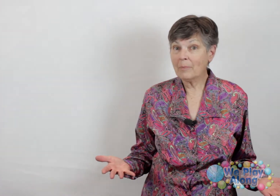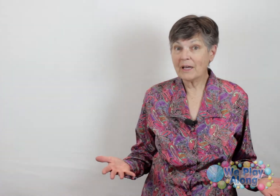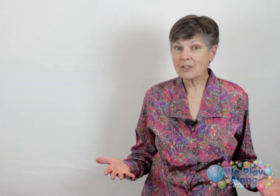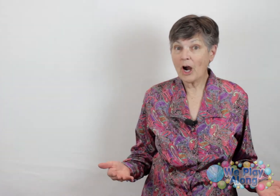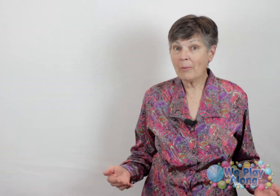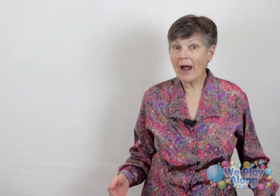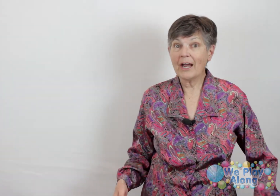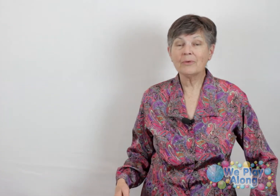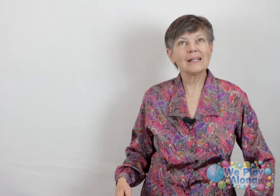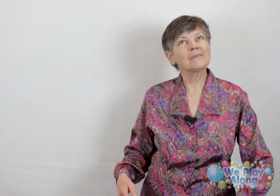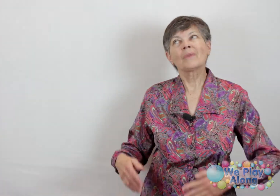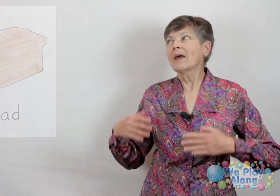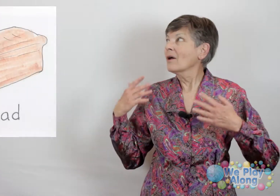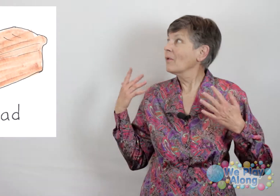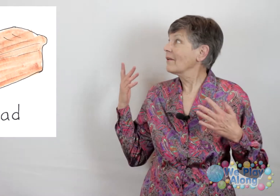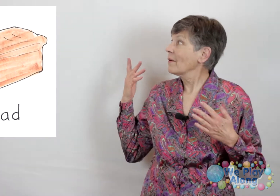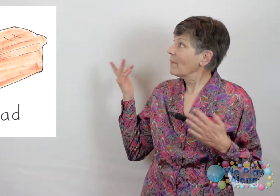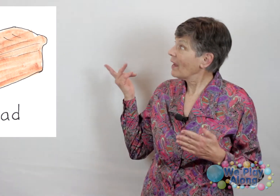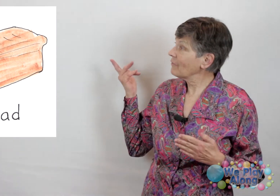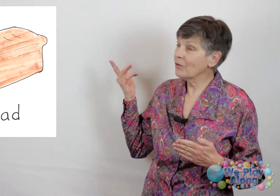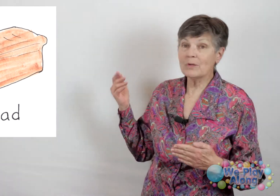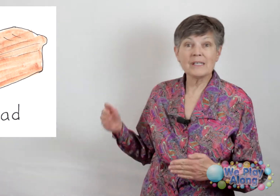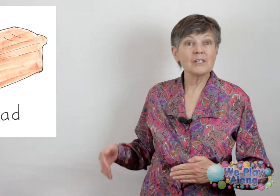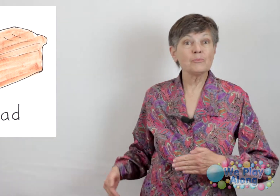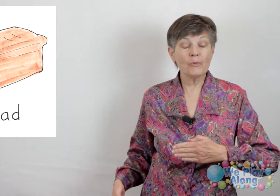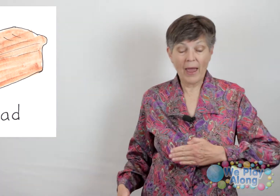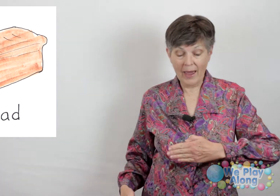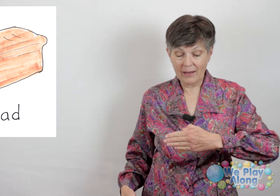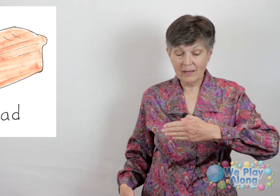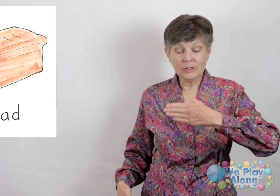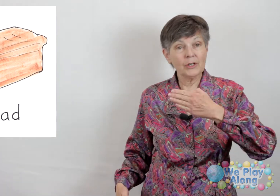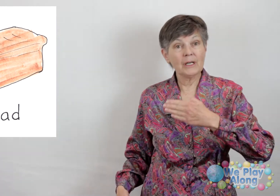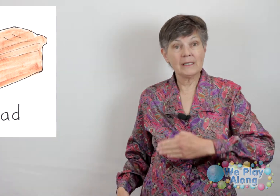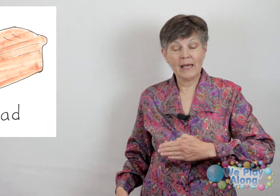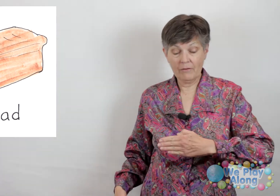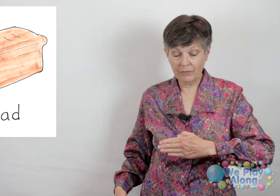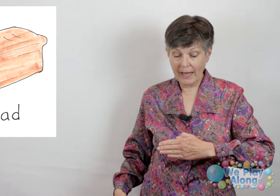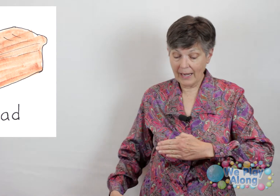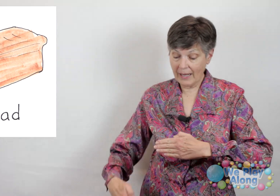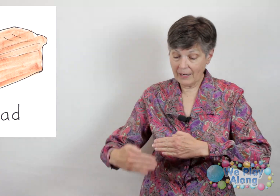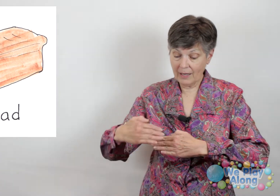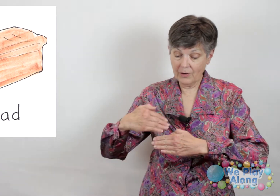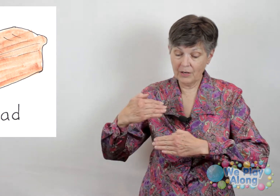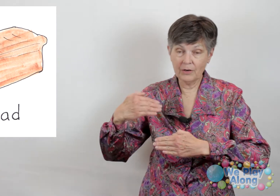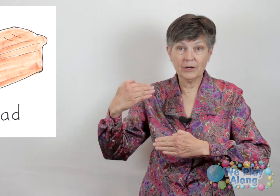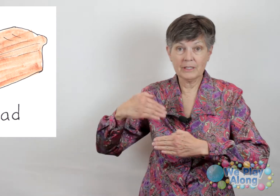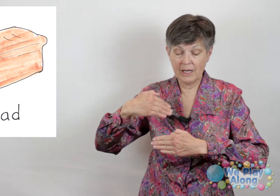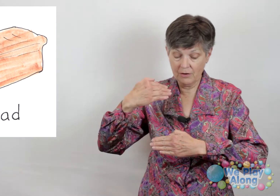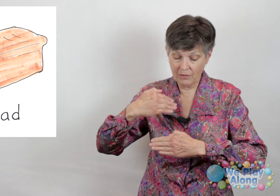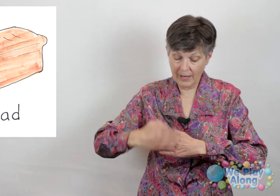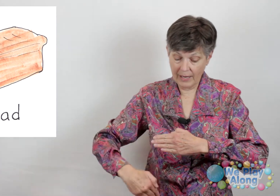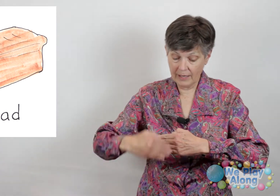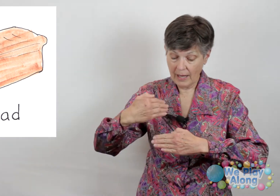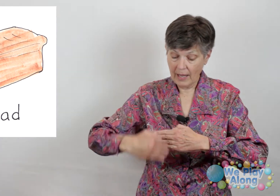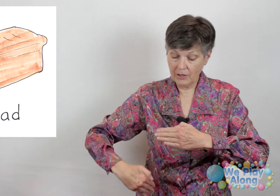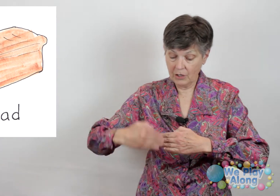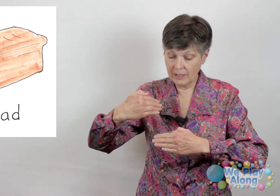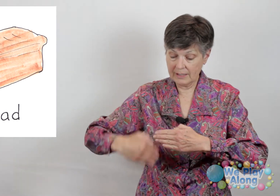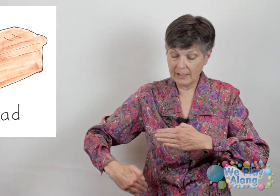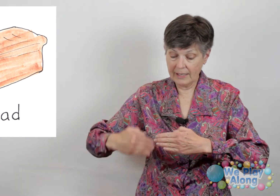complex carbohydrates? One of the main foods is bread. So you're going to take a flat hand out here, and you're going to take your other hand and you're going to slice